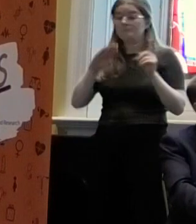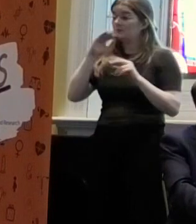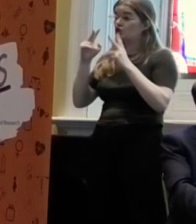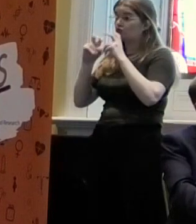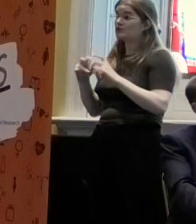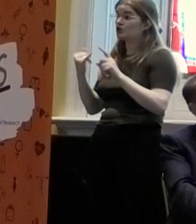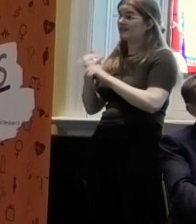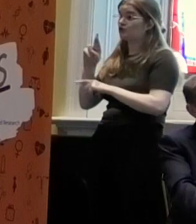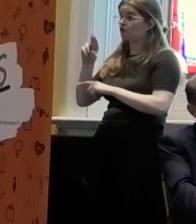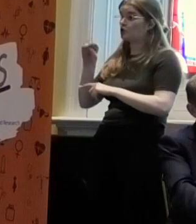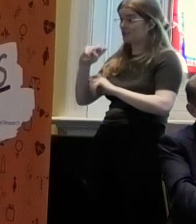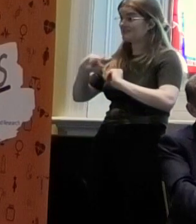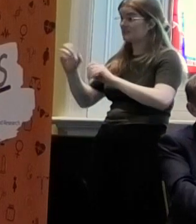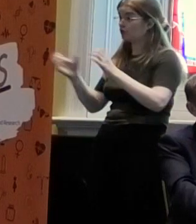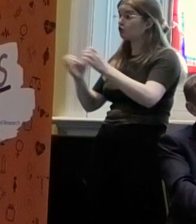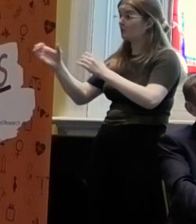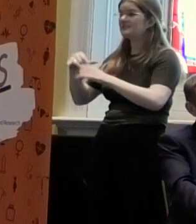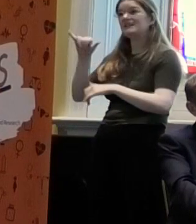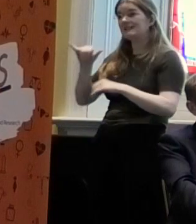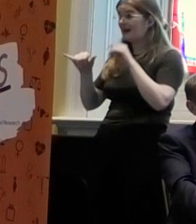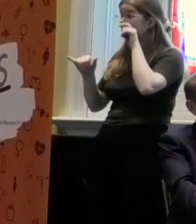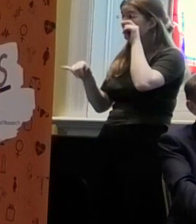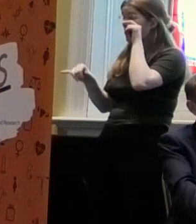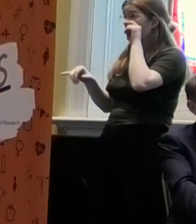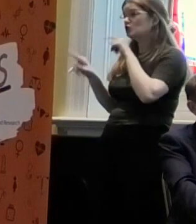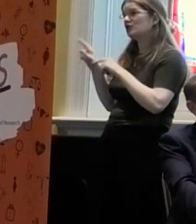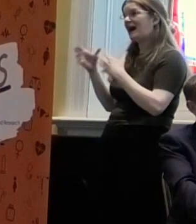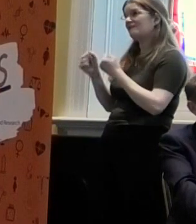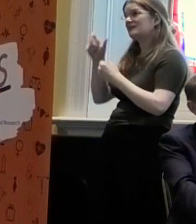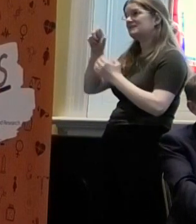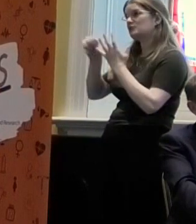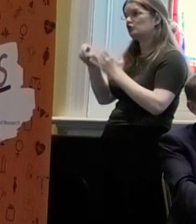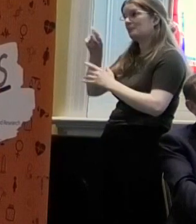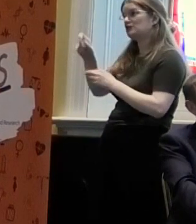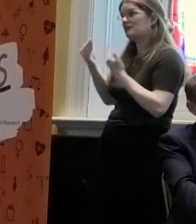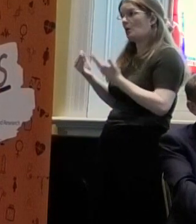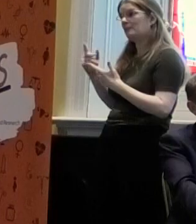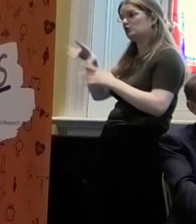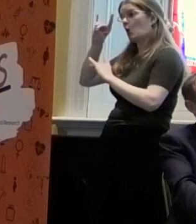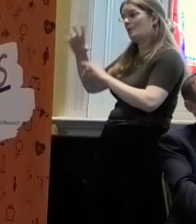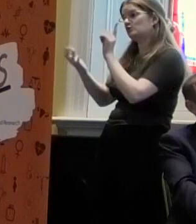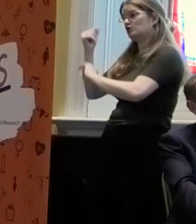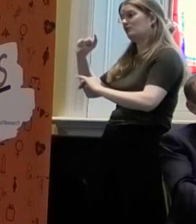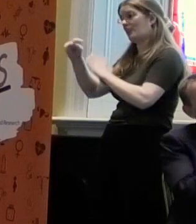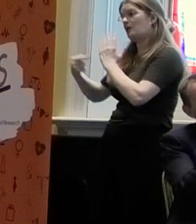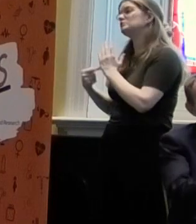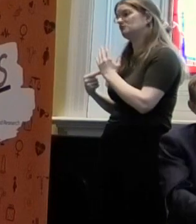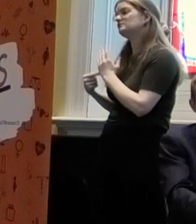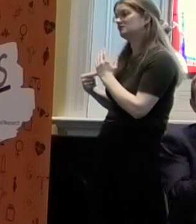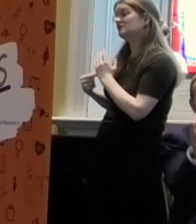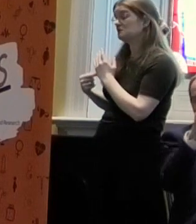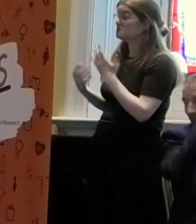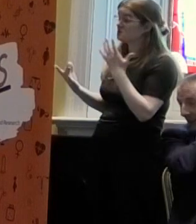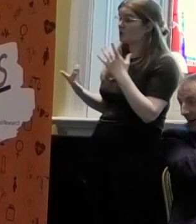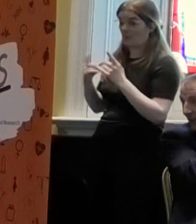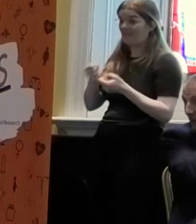still recruiting? Yeah, we're about 600 patients in, and she's hoping to get to 1,000. Wow. And she's flying it. She's doing a great job, and we have a great team